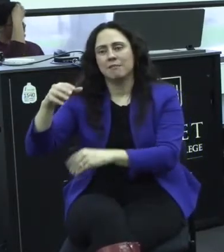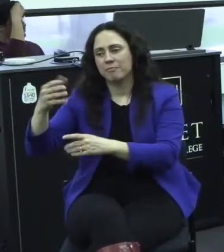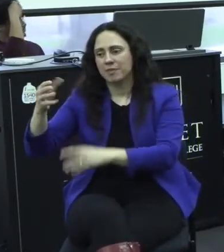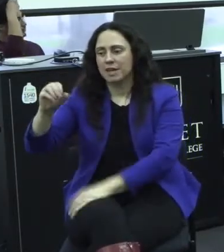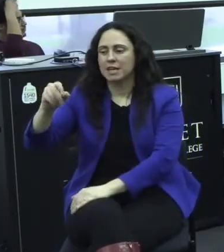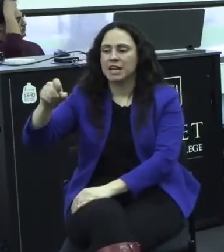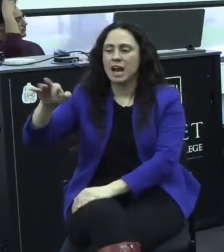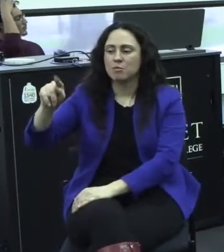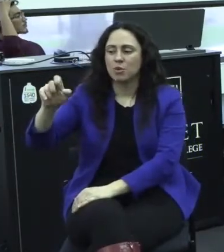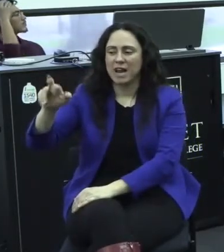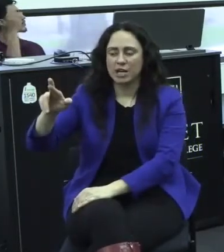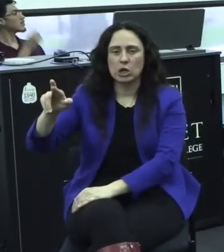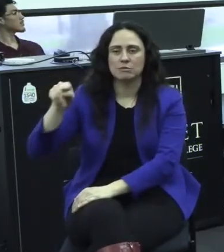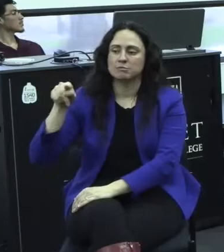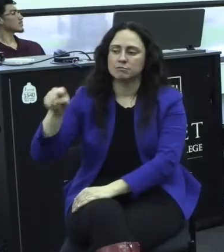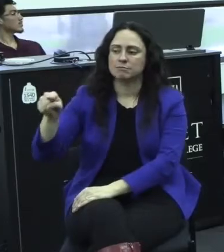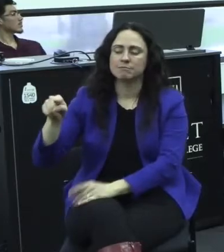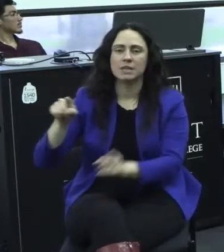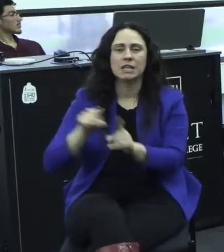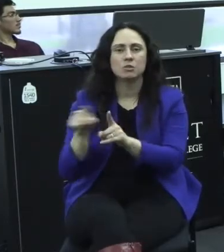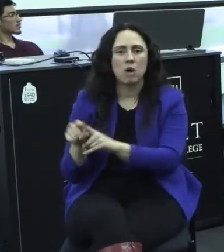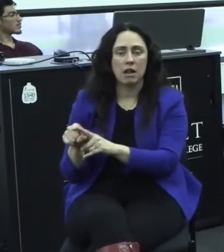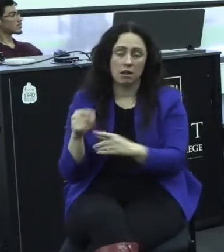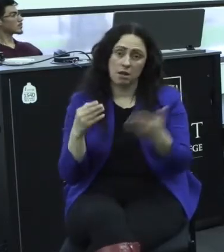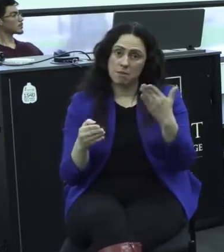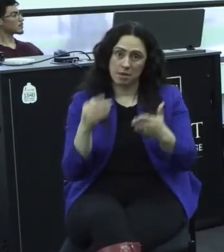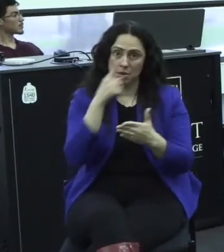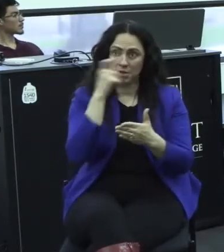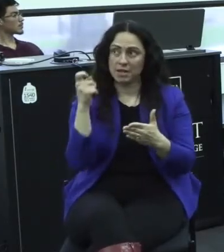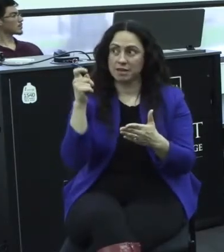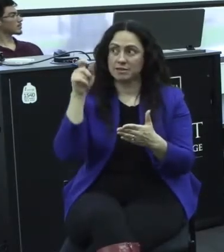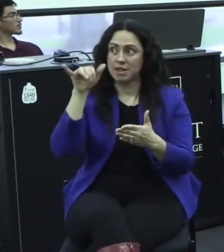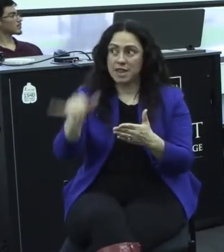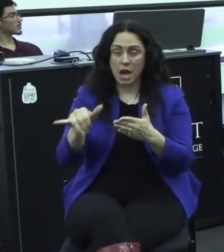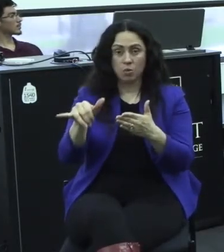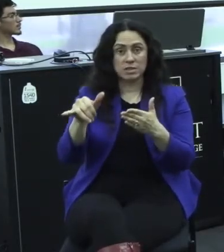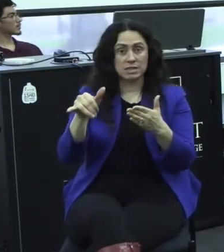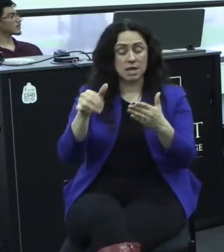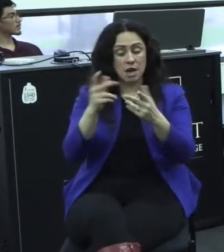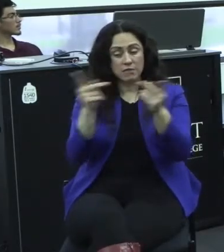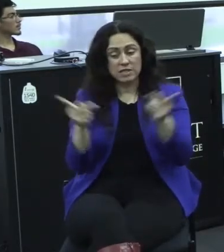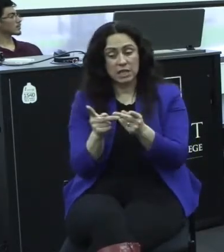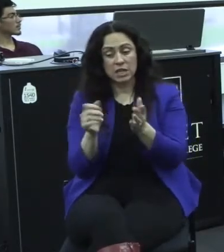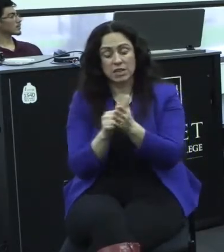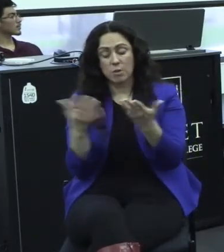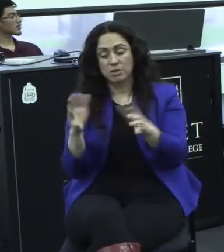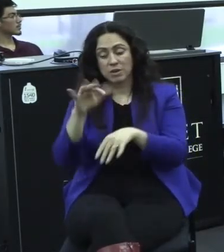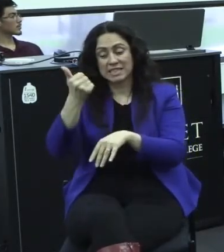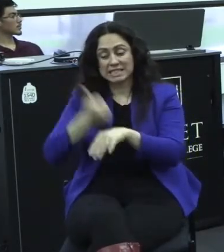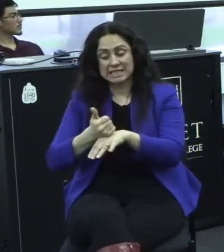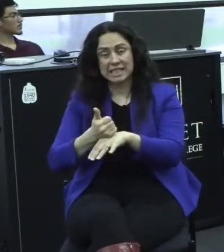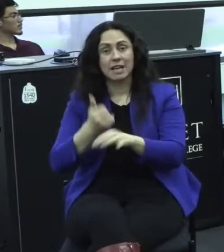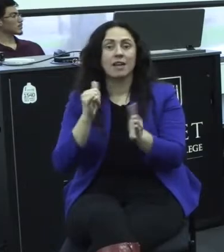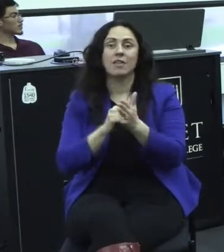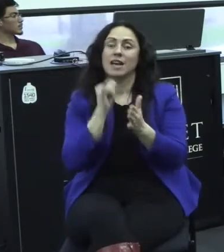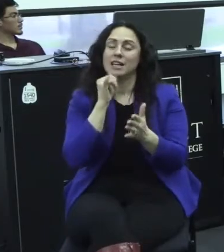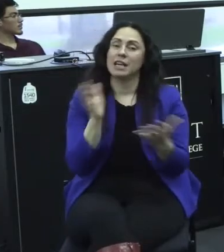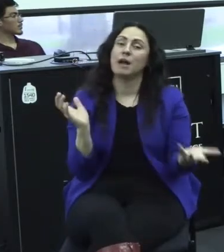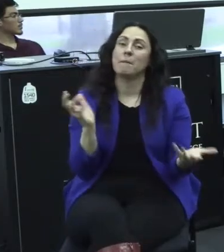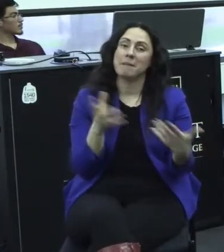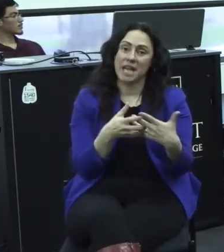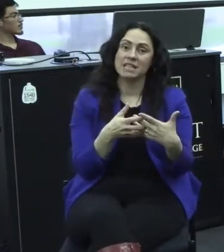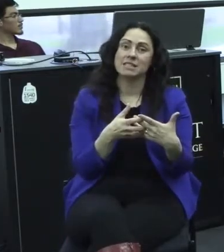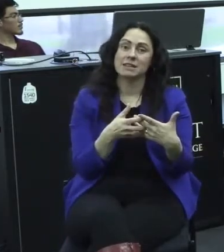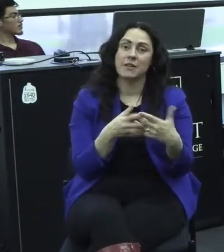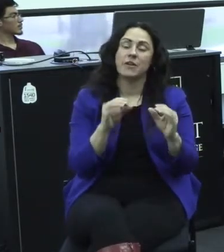be because this was an existing facility potentially that didn't meet